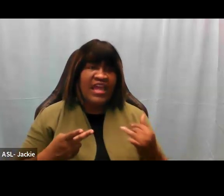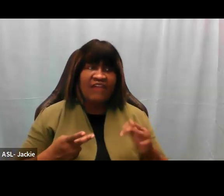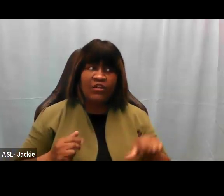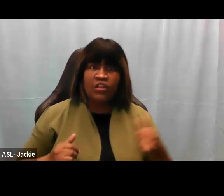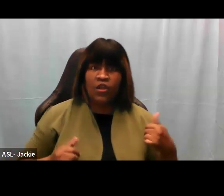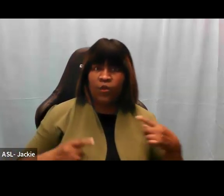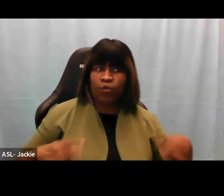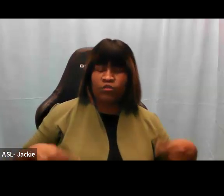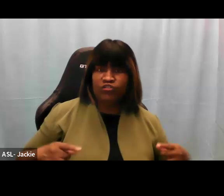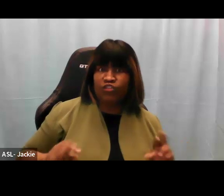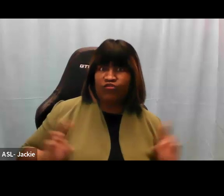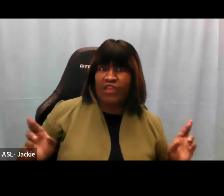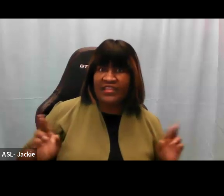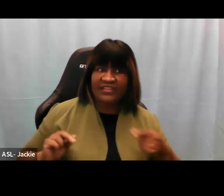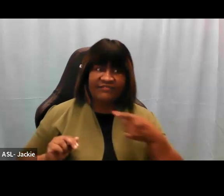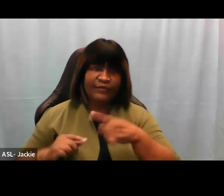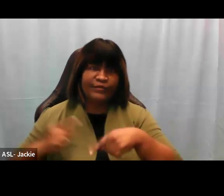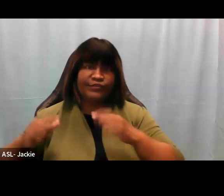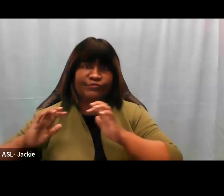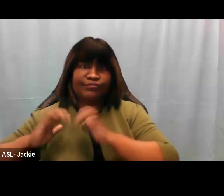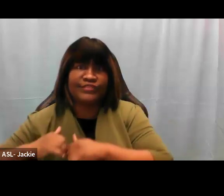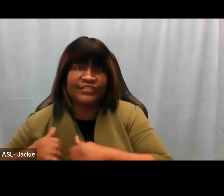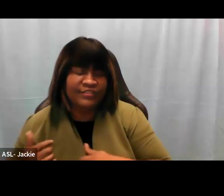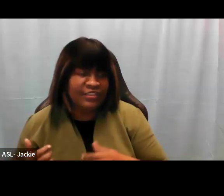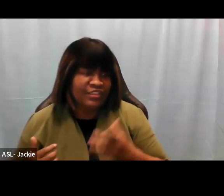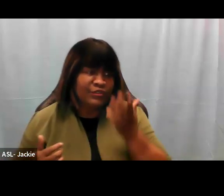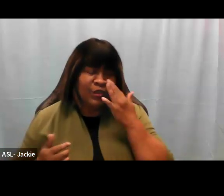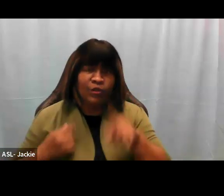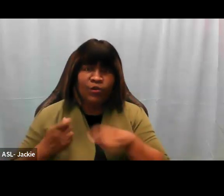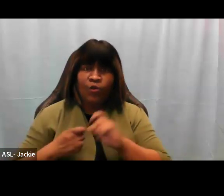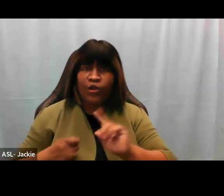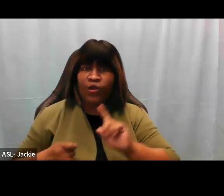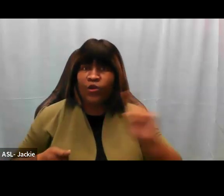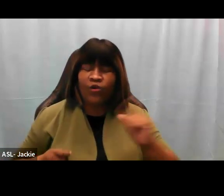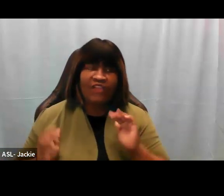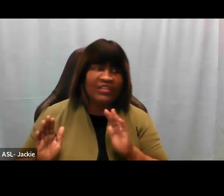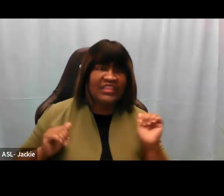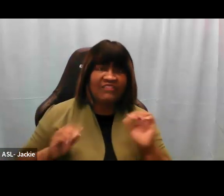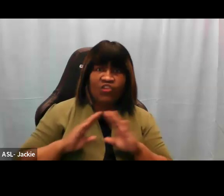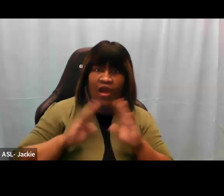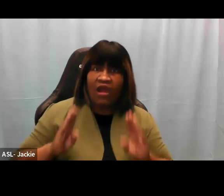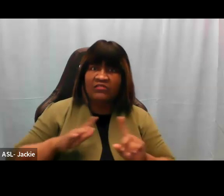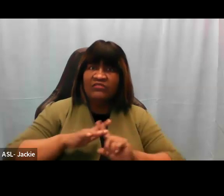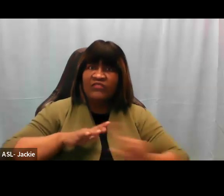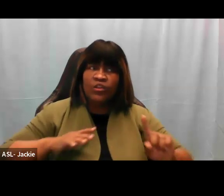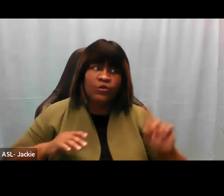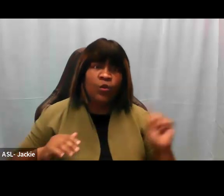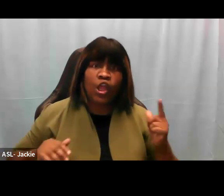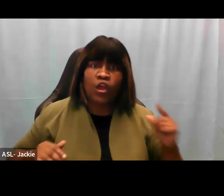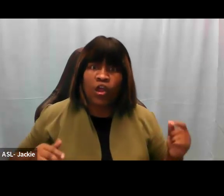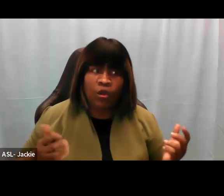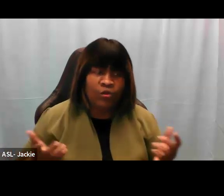perhaps, like, knowing where to go if you have to evacuate your house, and just that all out